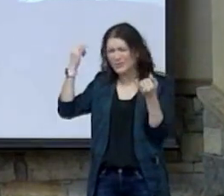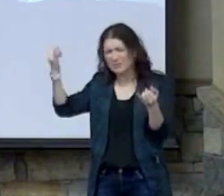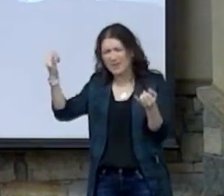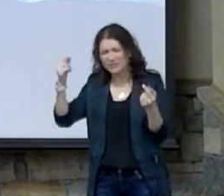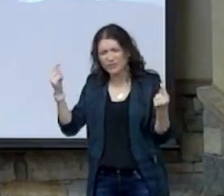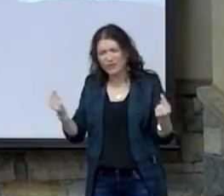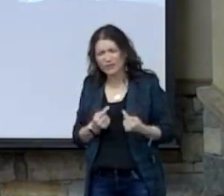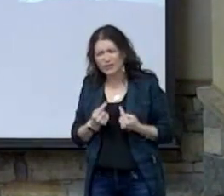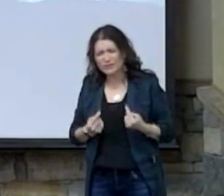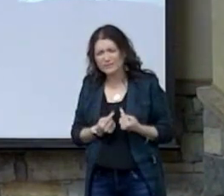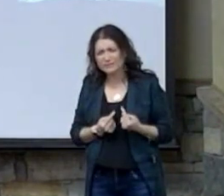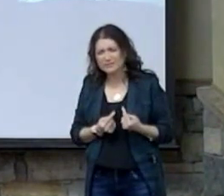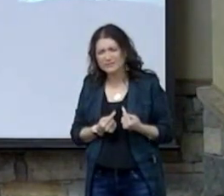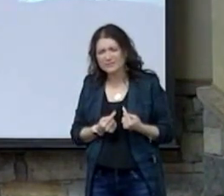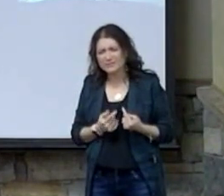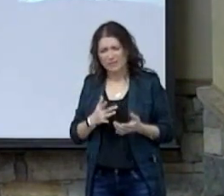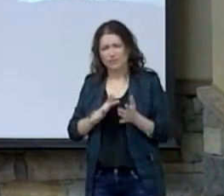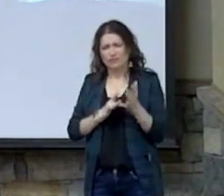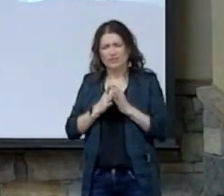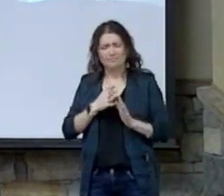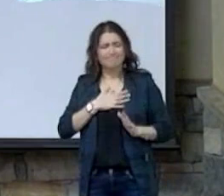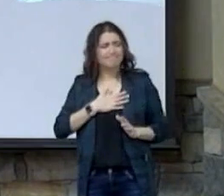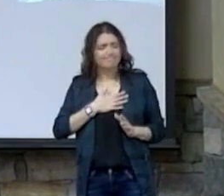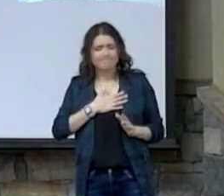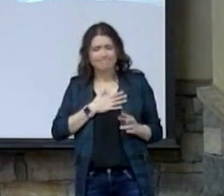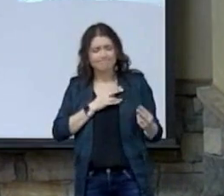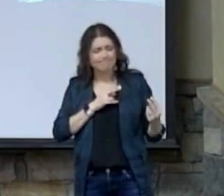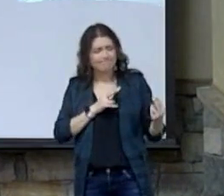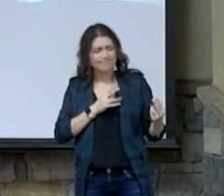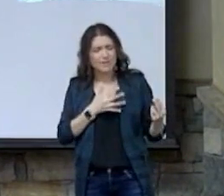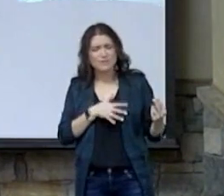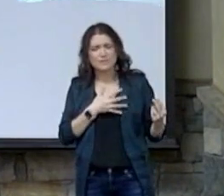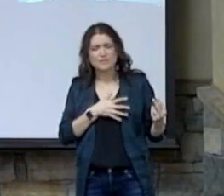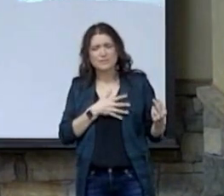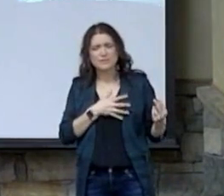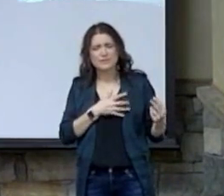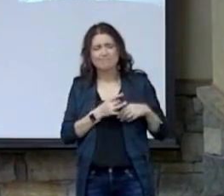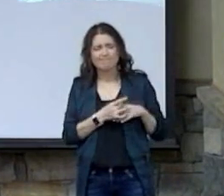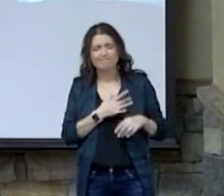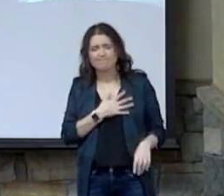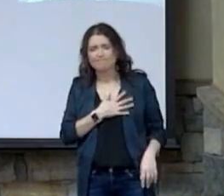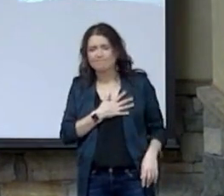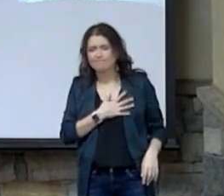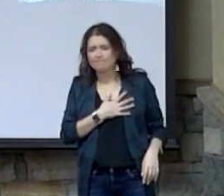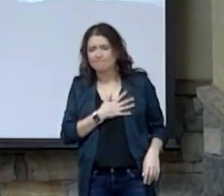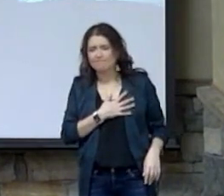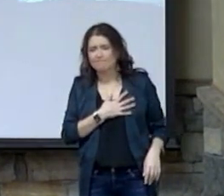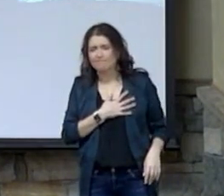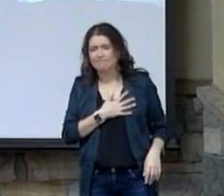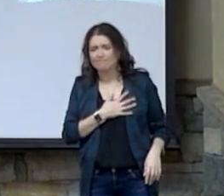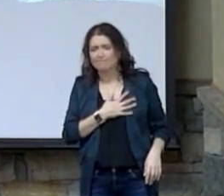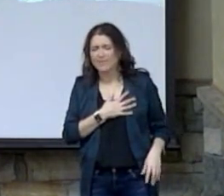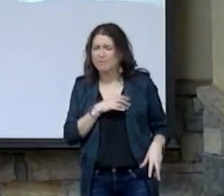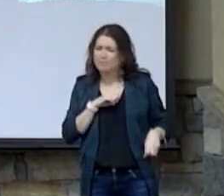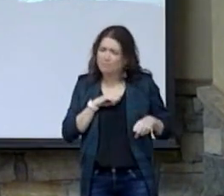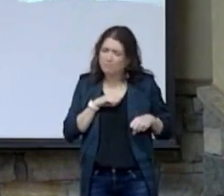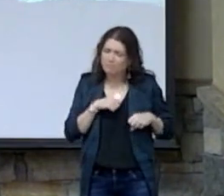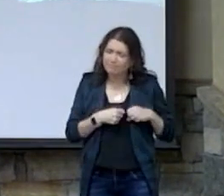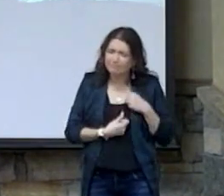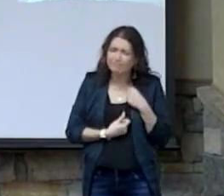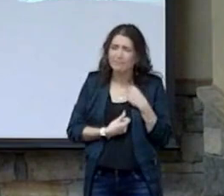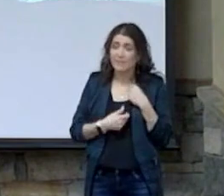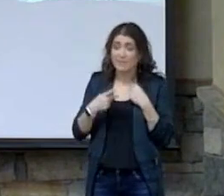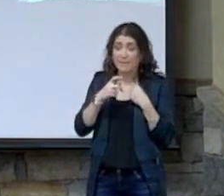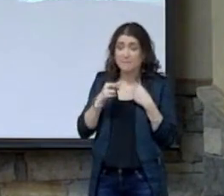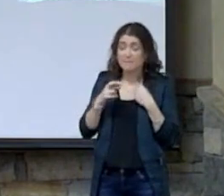hurt that went through Jesus at that moment? Can you imagine the complete brokenness that